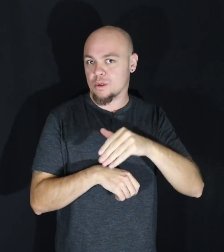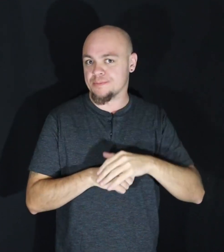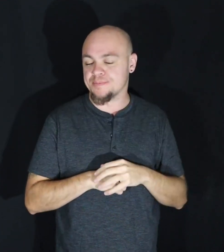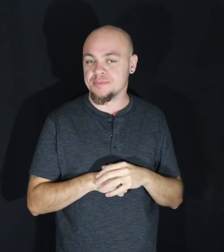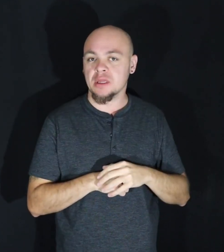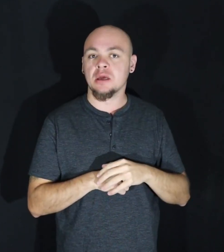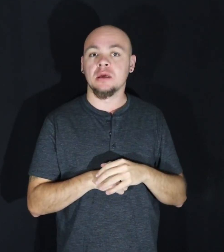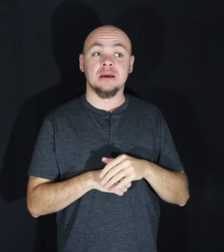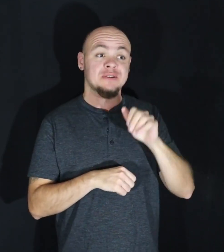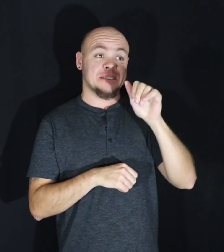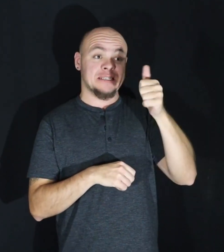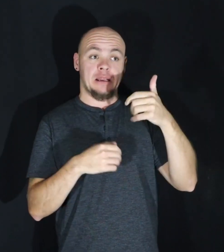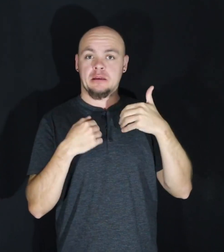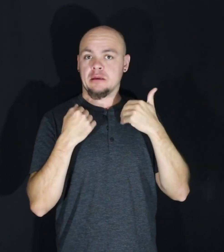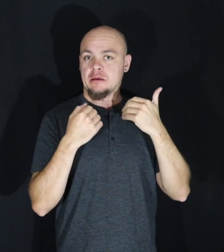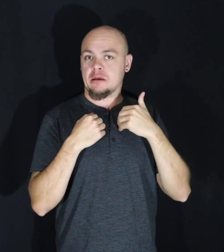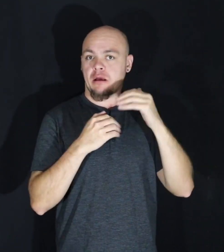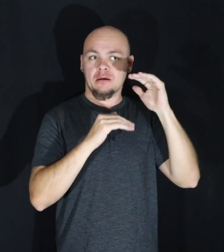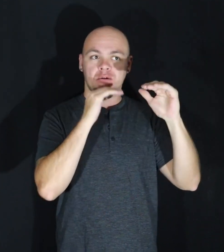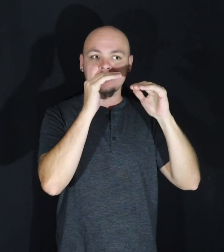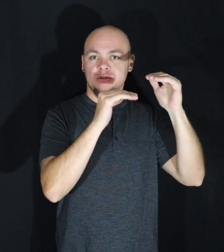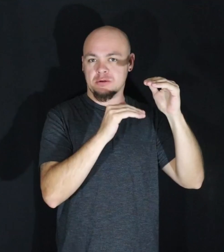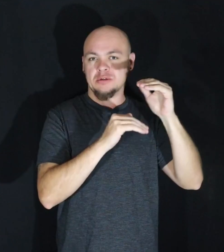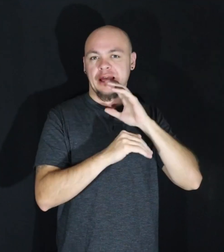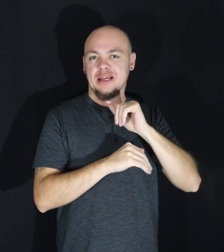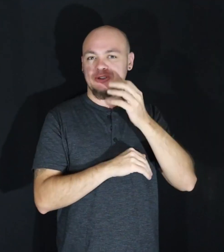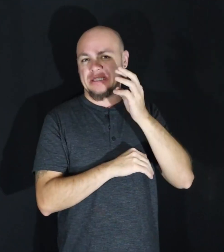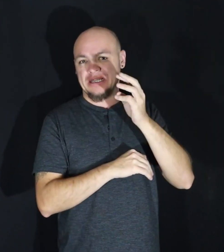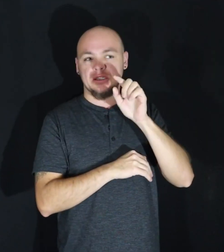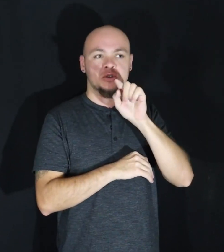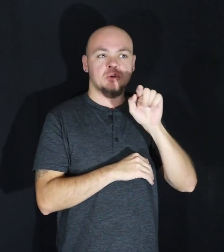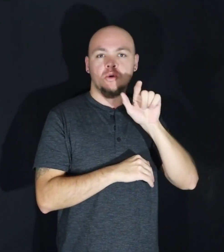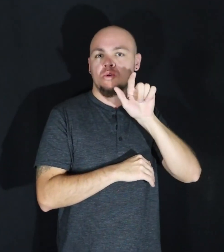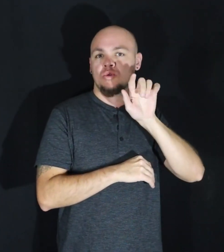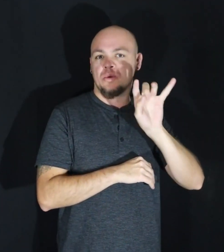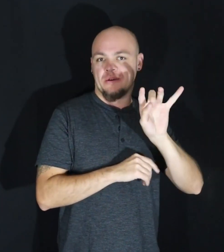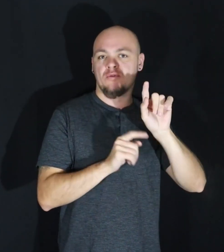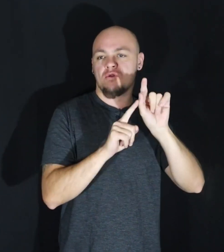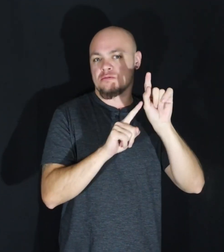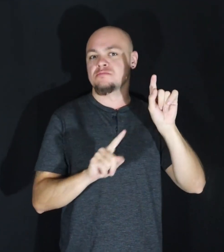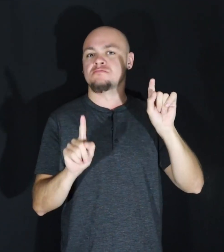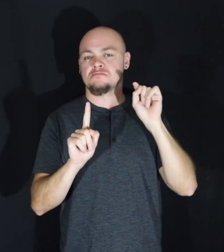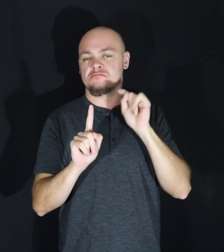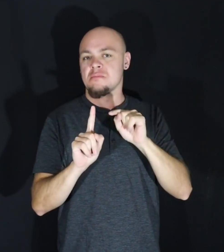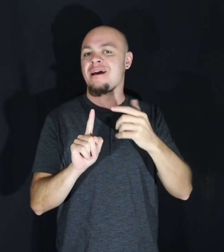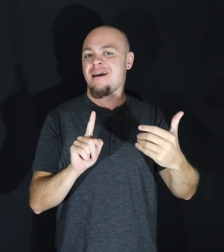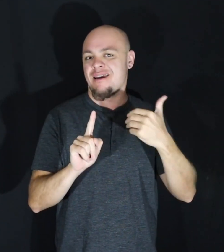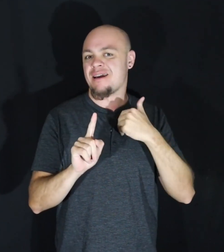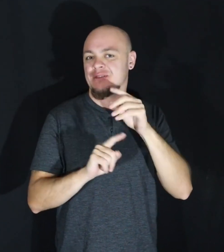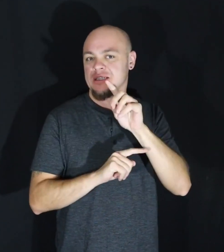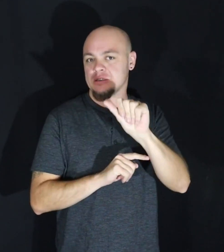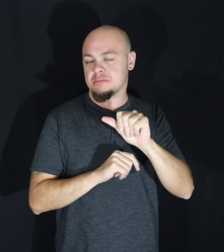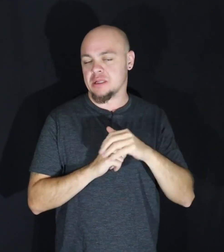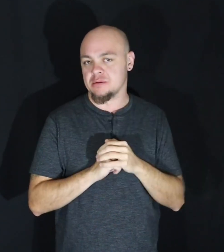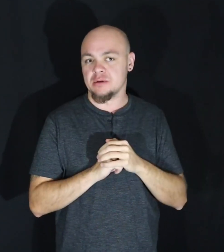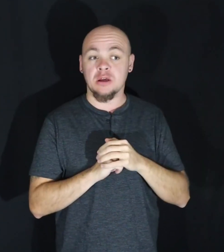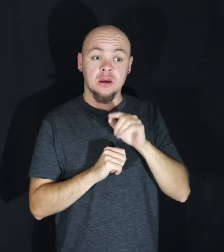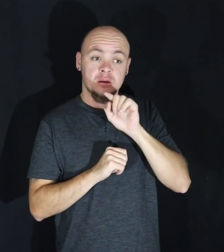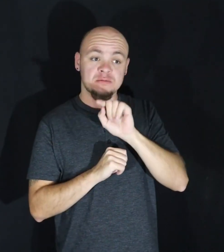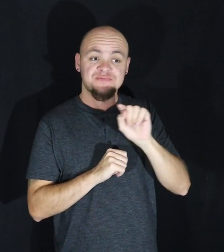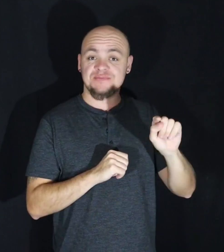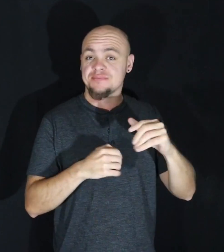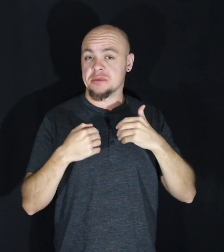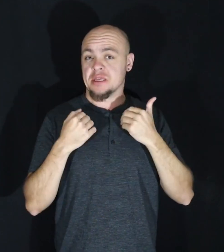young adults aged 16 to 24 have a disability. And right now, the voices of those young